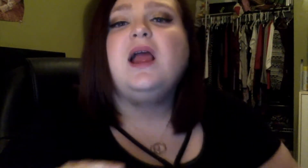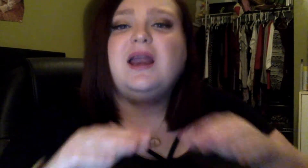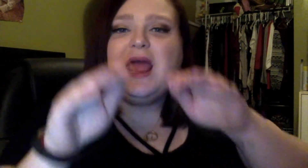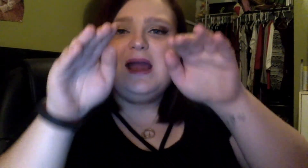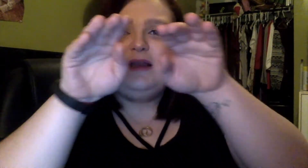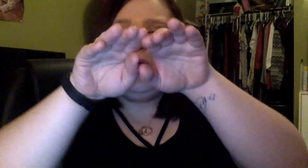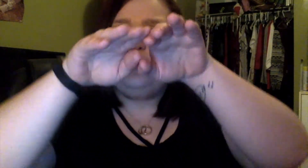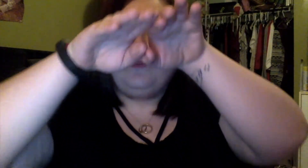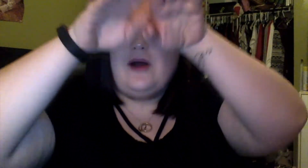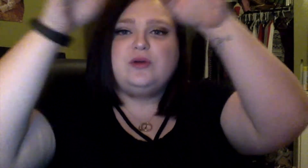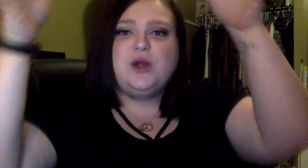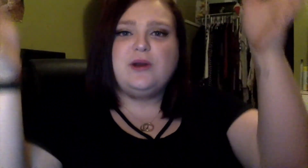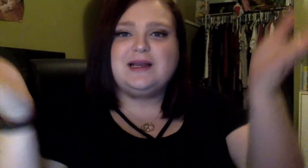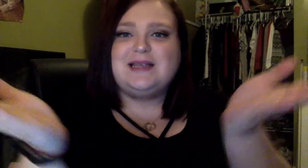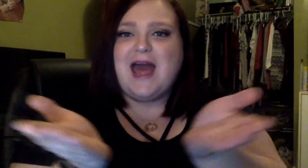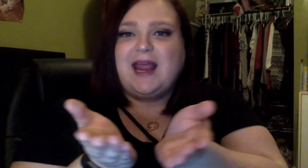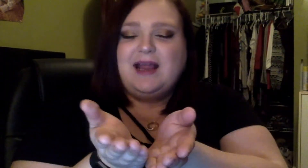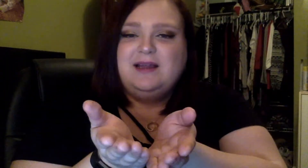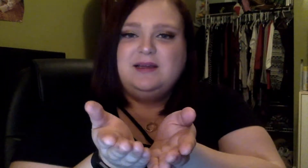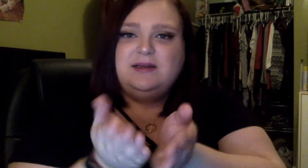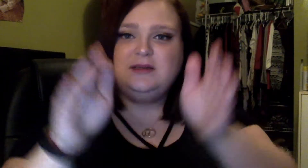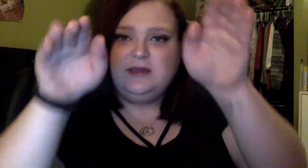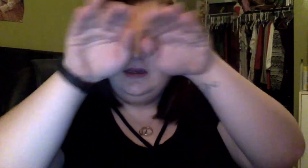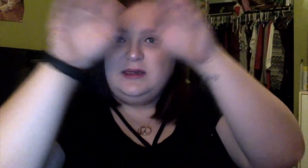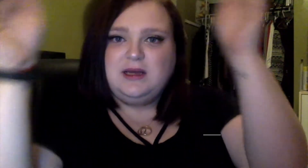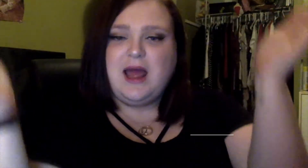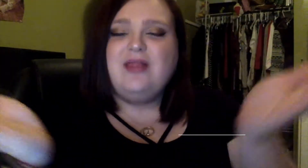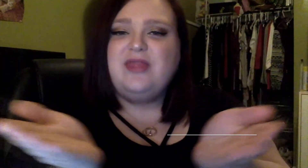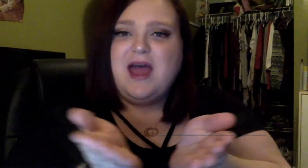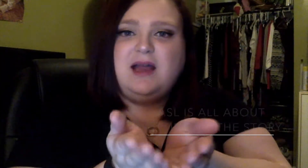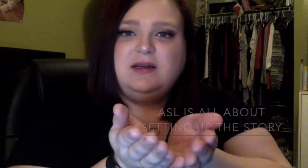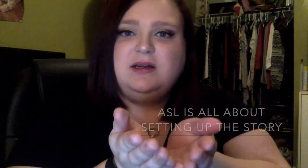because ASL is about doing a setting, and then